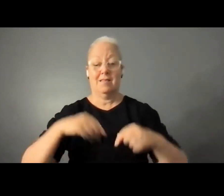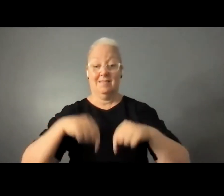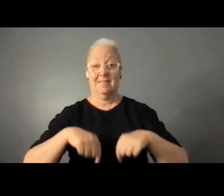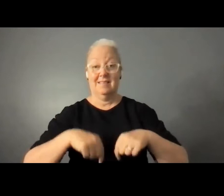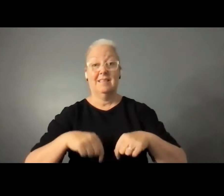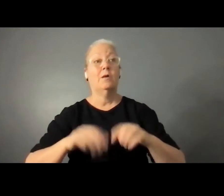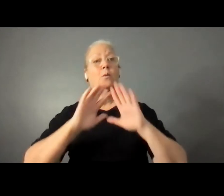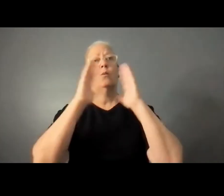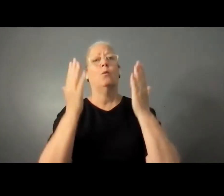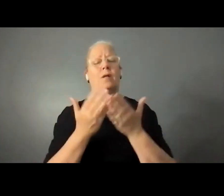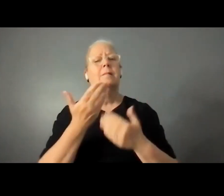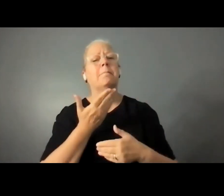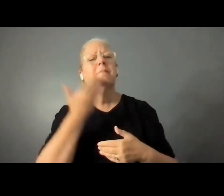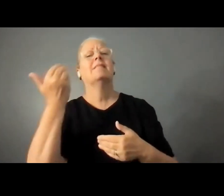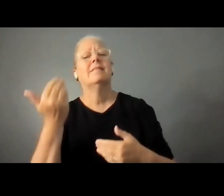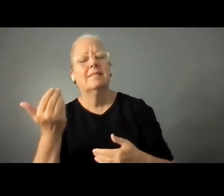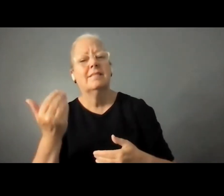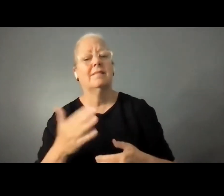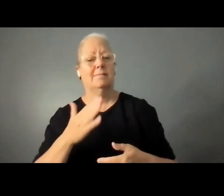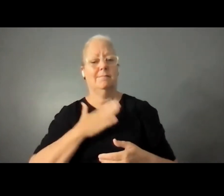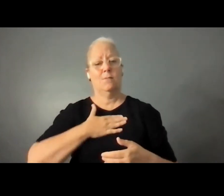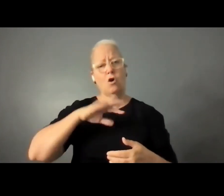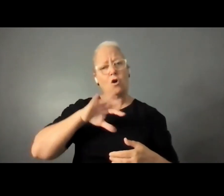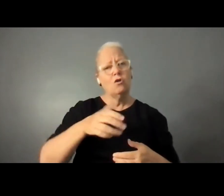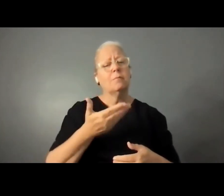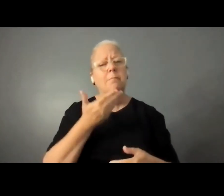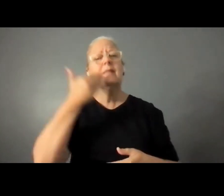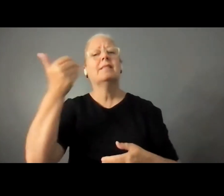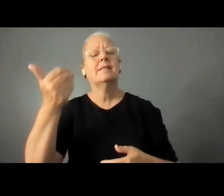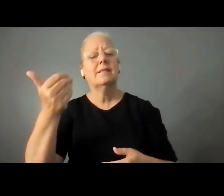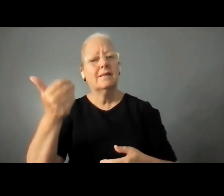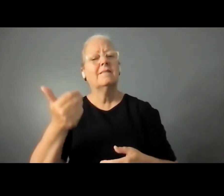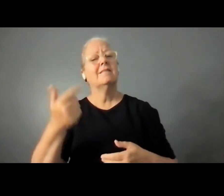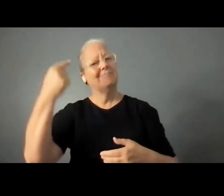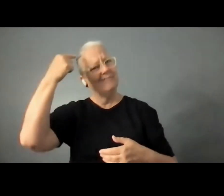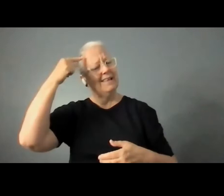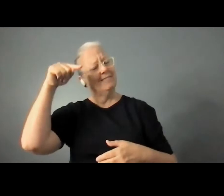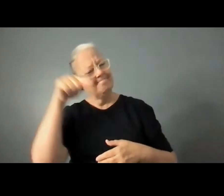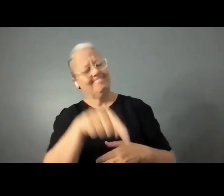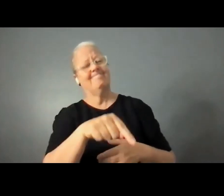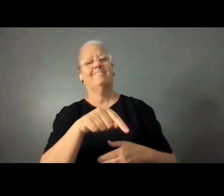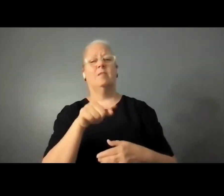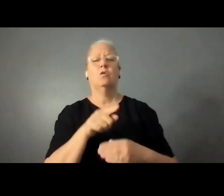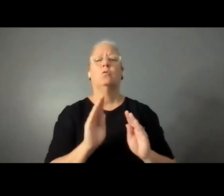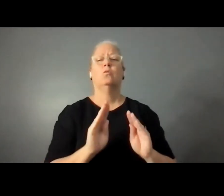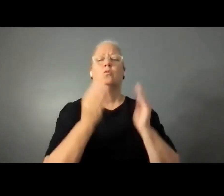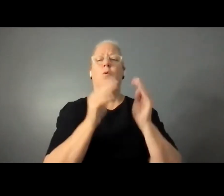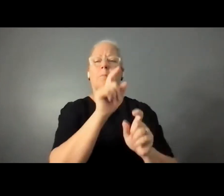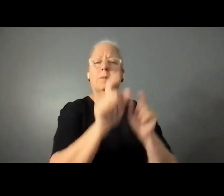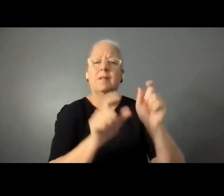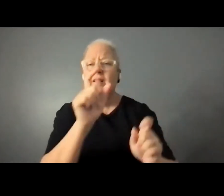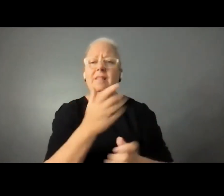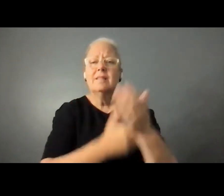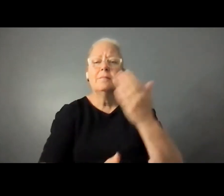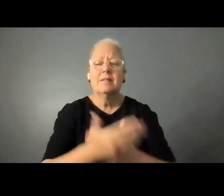and my country better for like young disabled people who are going to be